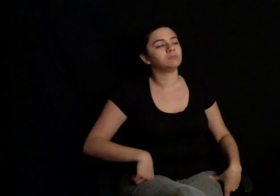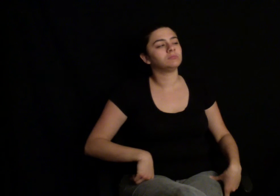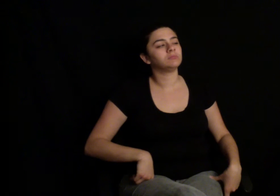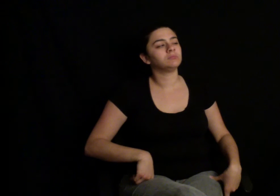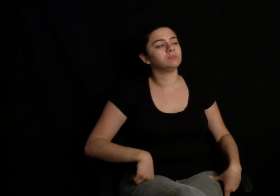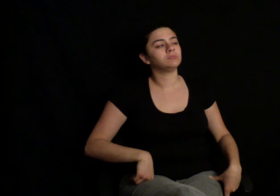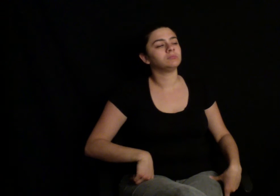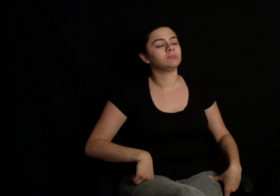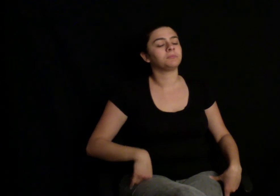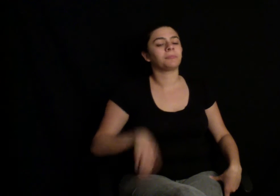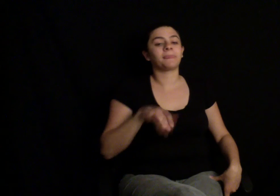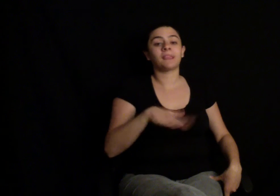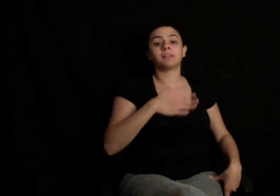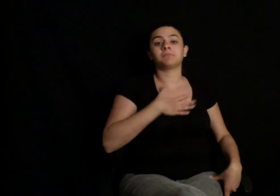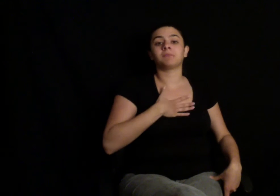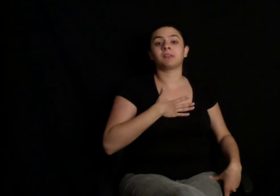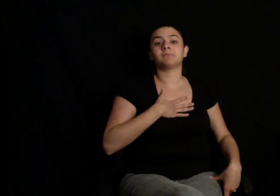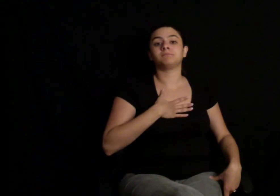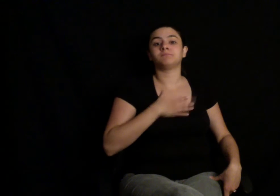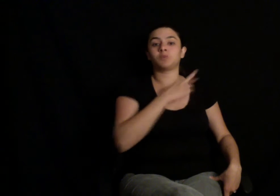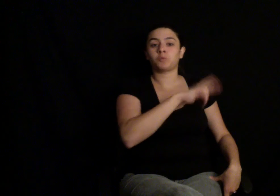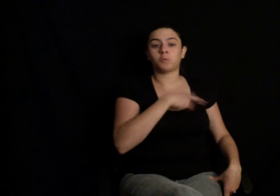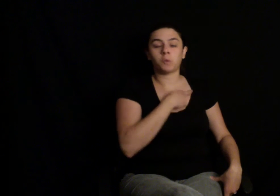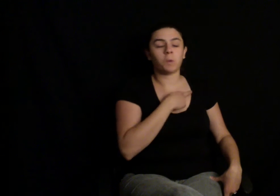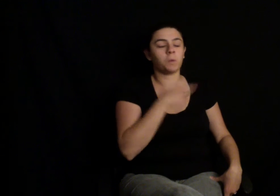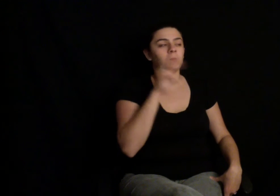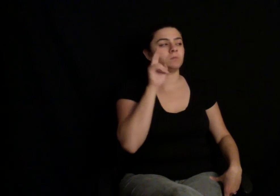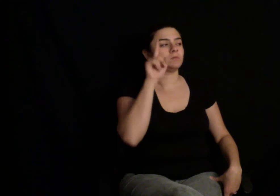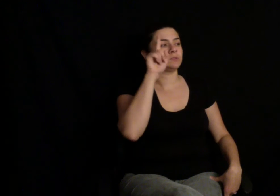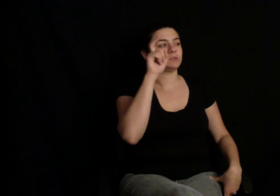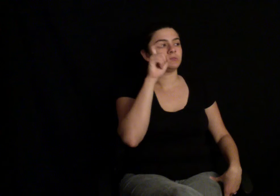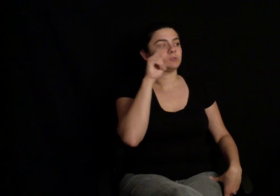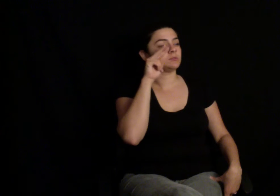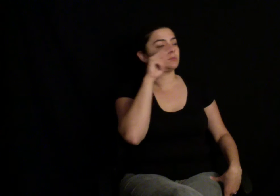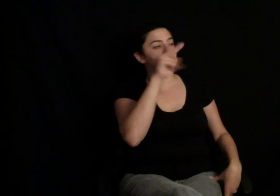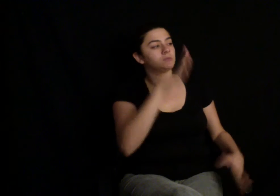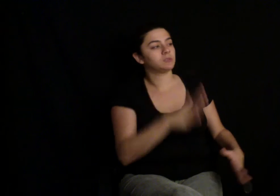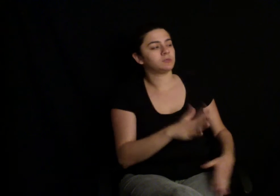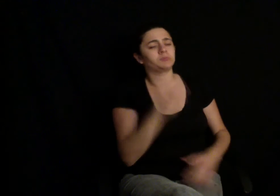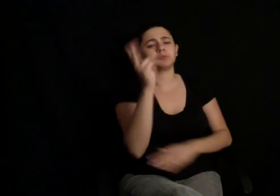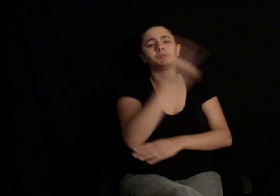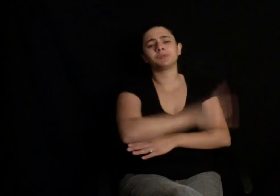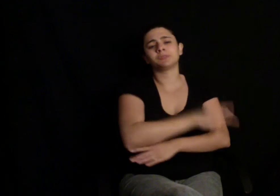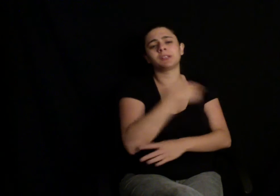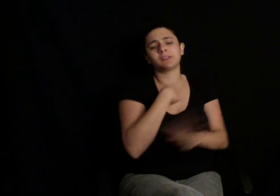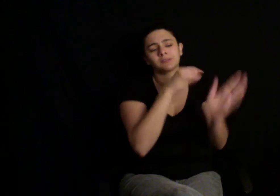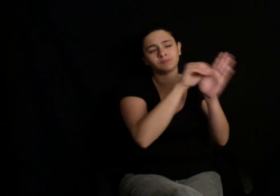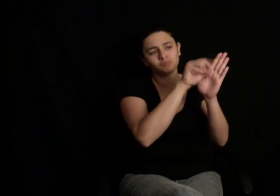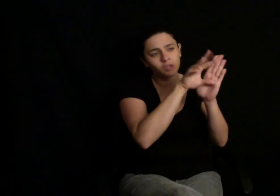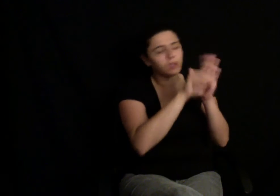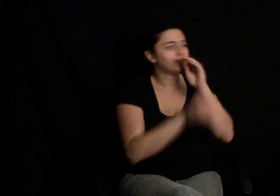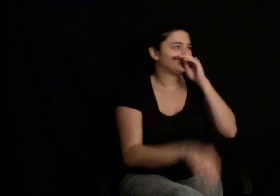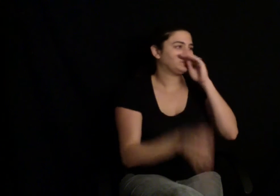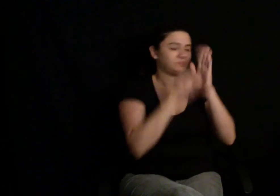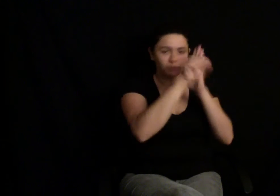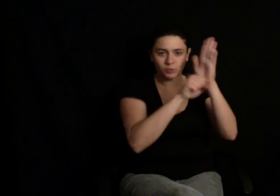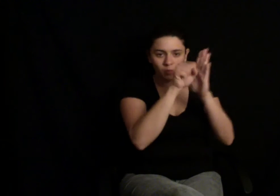for me, and it took place over 2 days of shooting, and it was kind of like this little bit role in the movie. And from there, I kind of